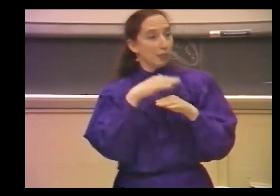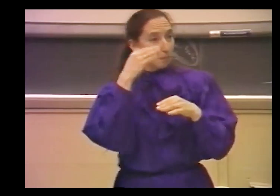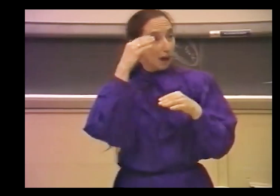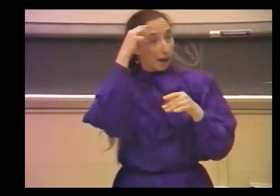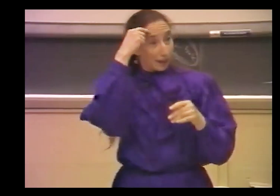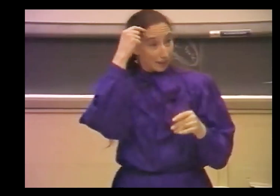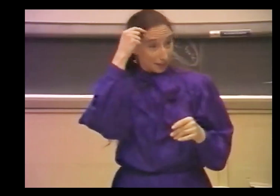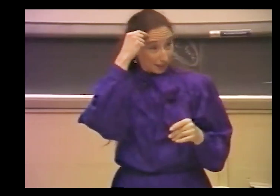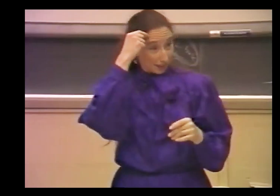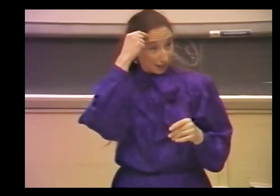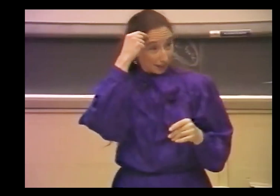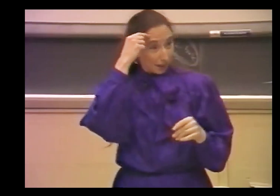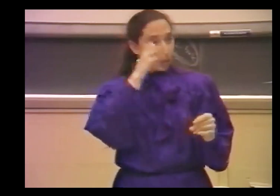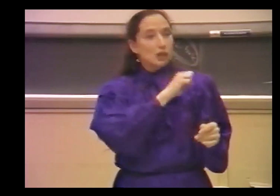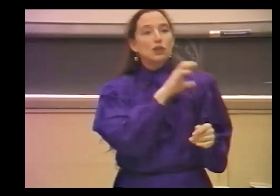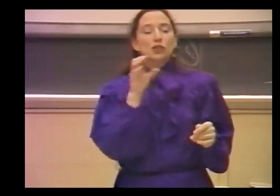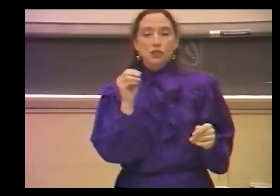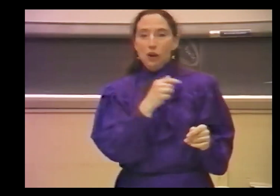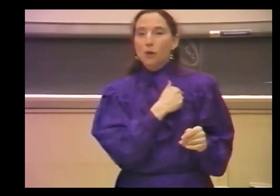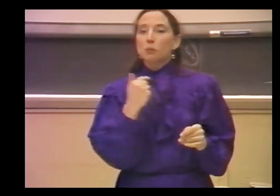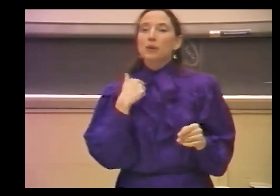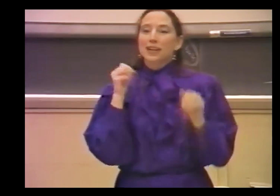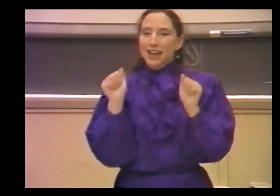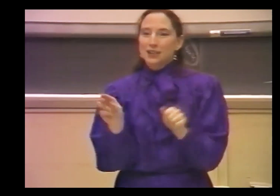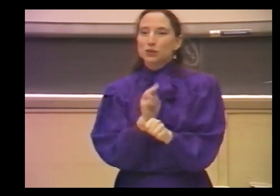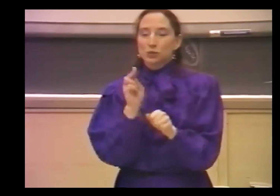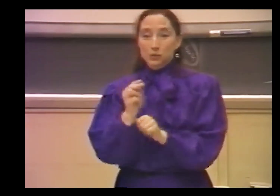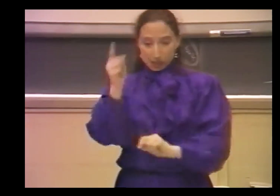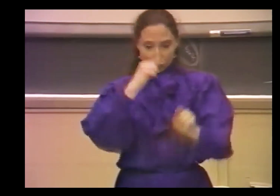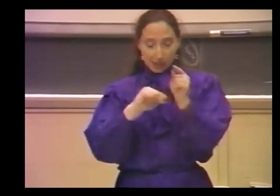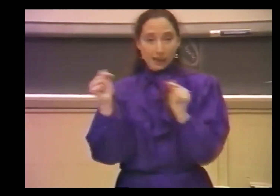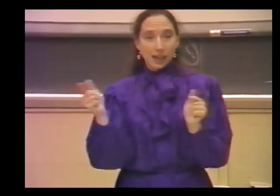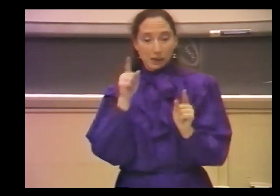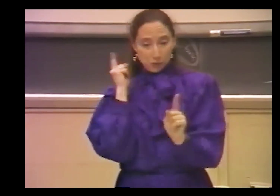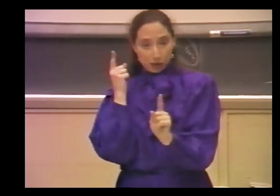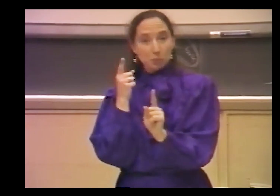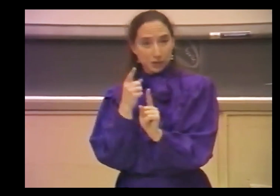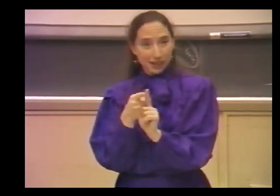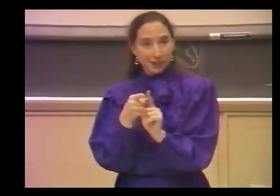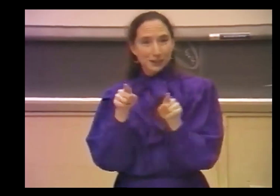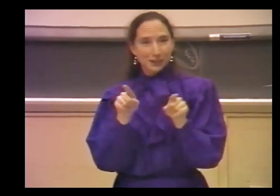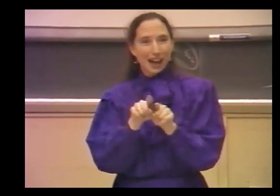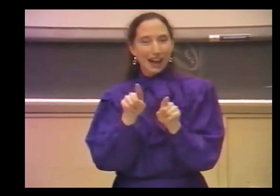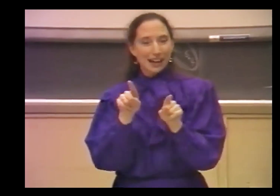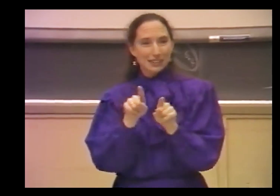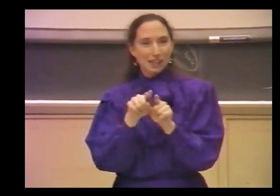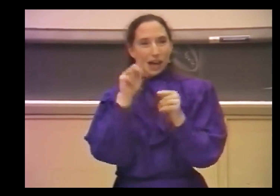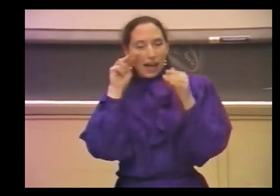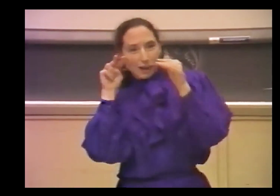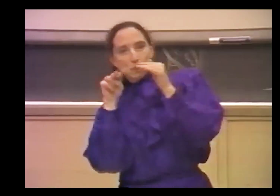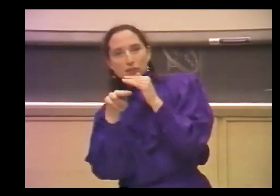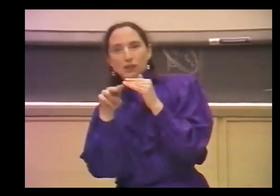the mind, so we can use sign language in particular as a